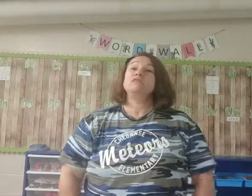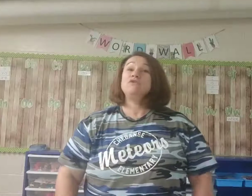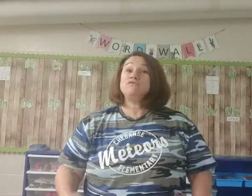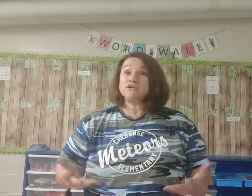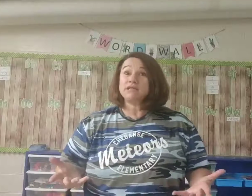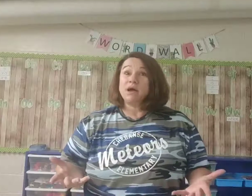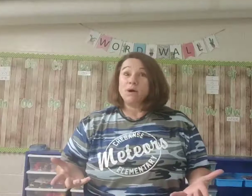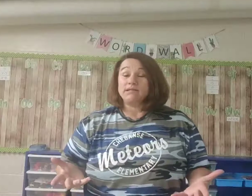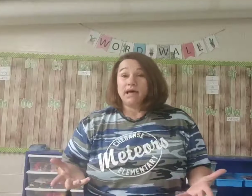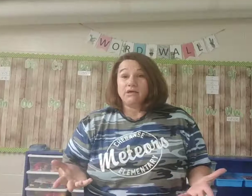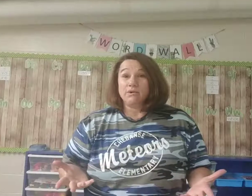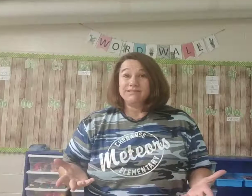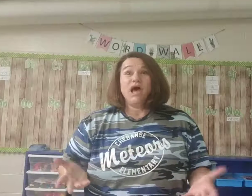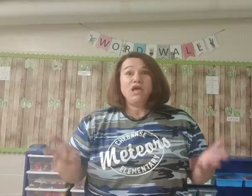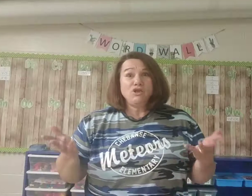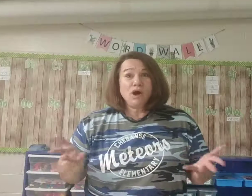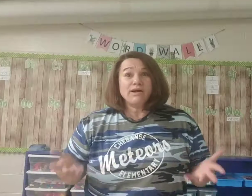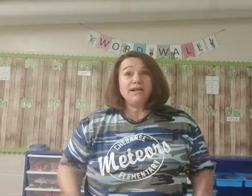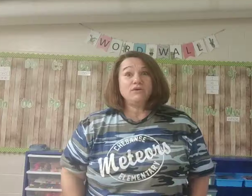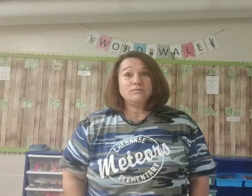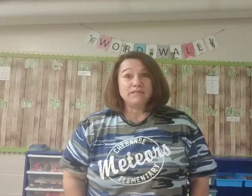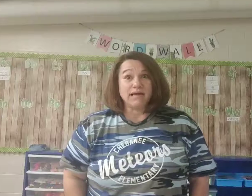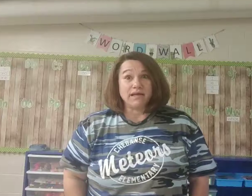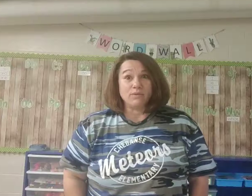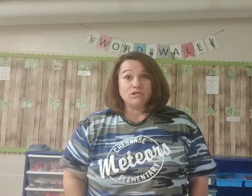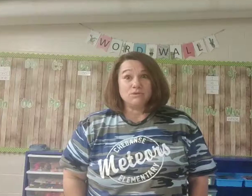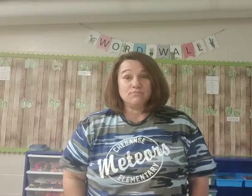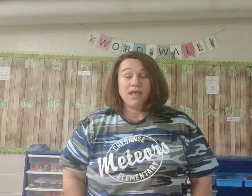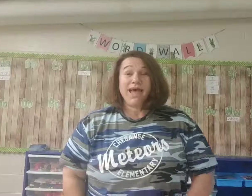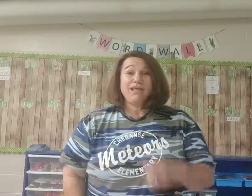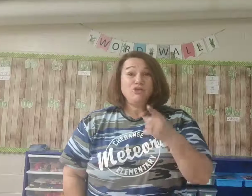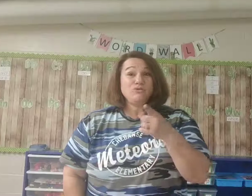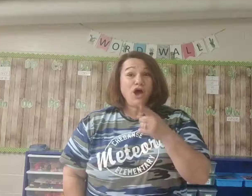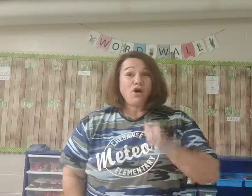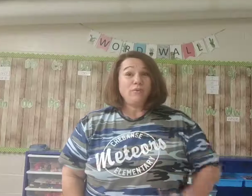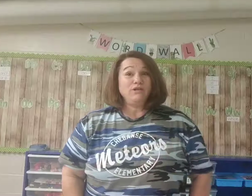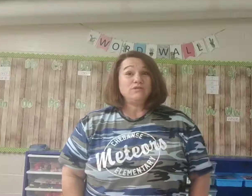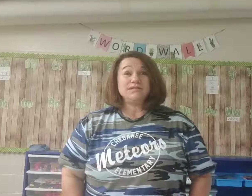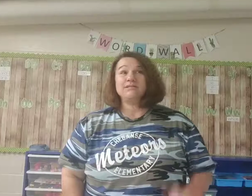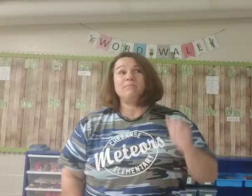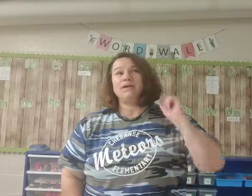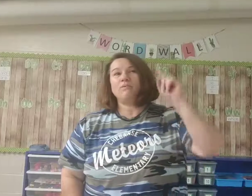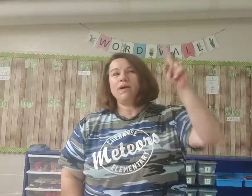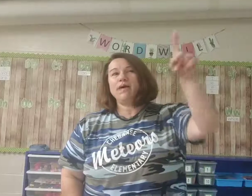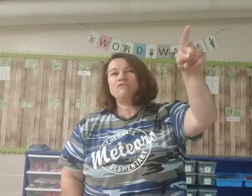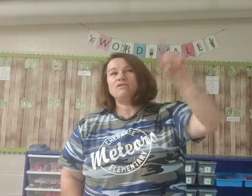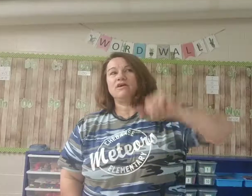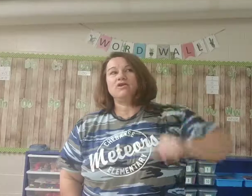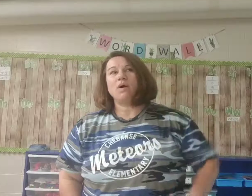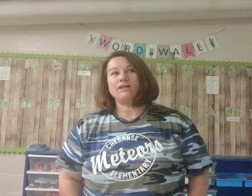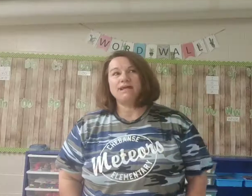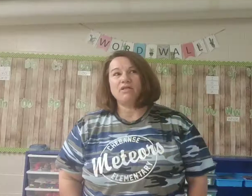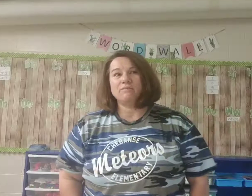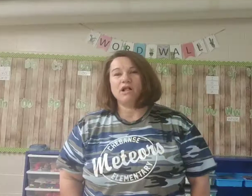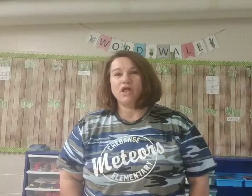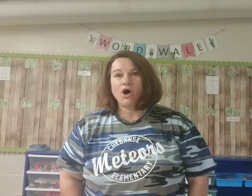So first thing I want to tell you is you already know some sign language. You know when you see somebody way over there and you want to tell them